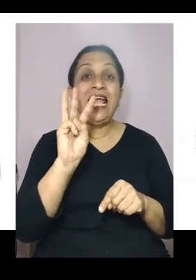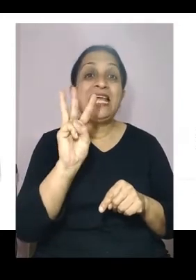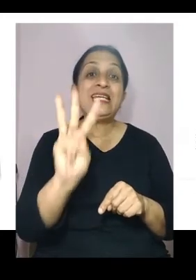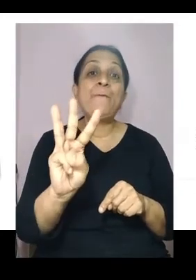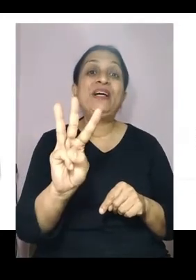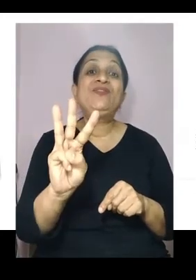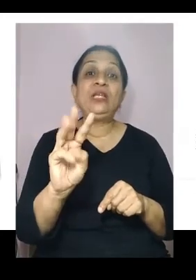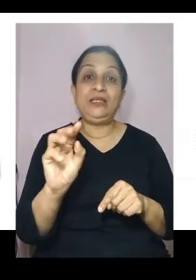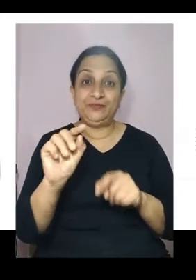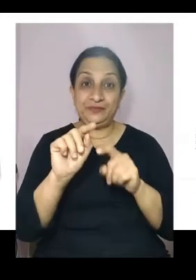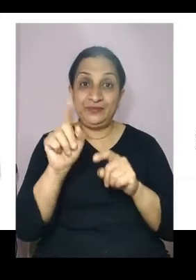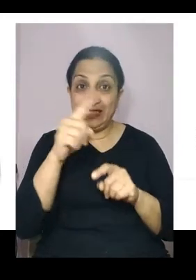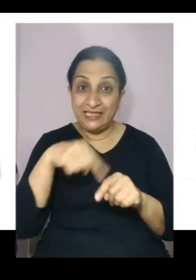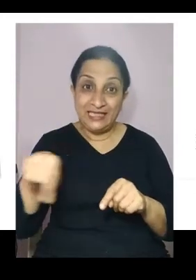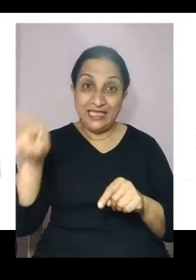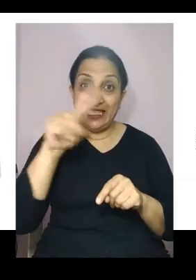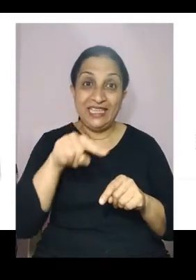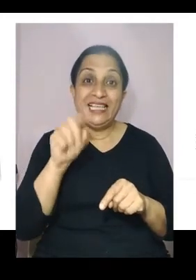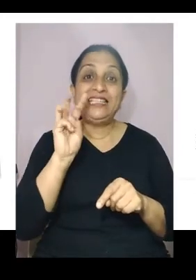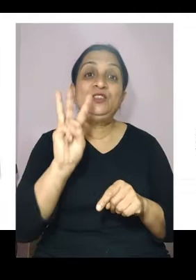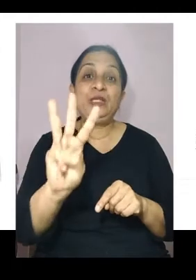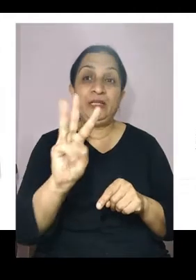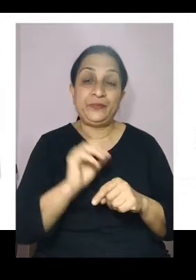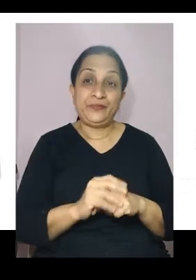outside number 3.